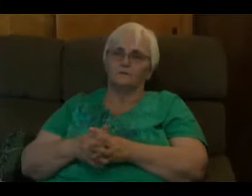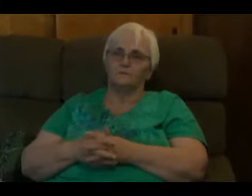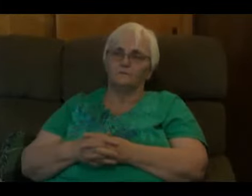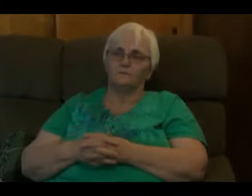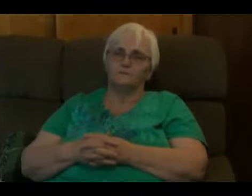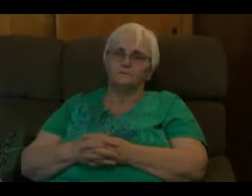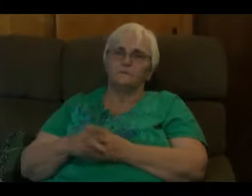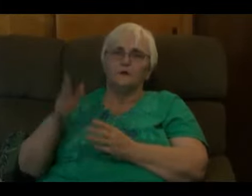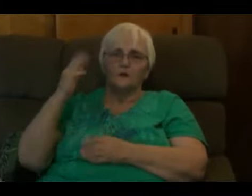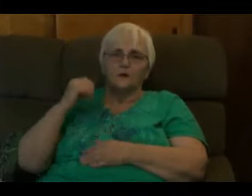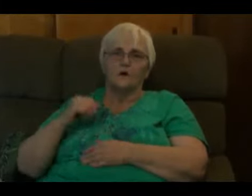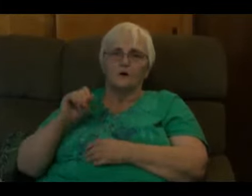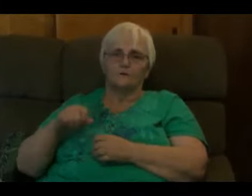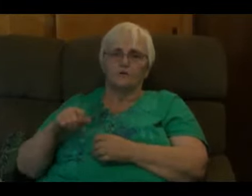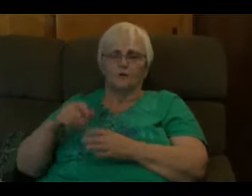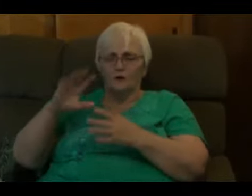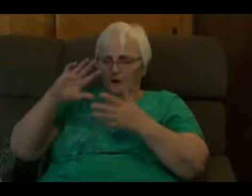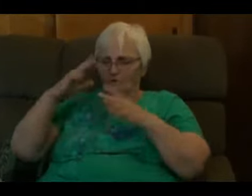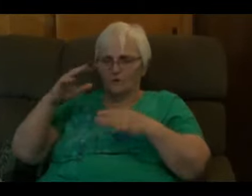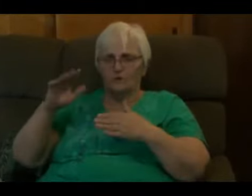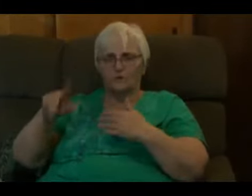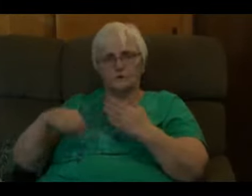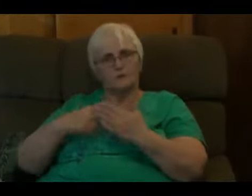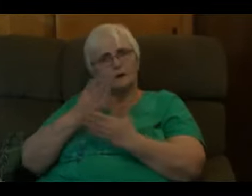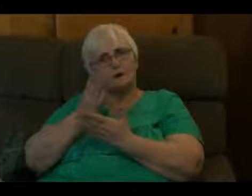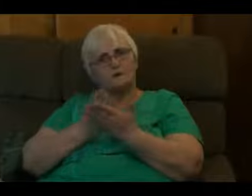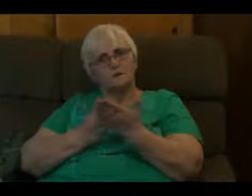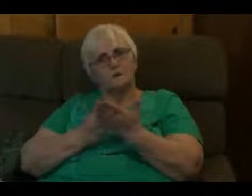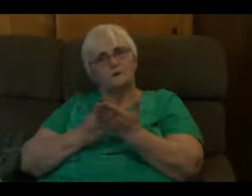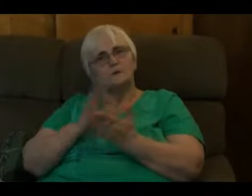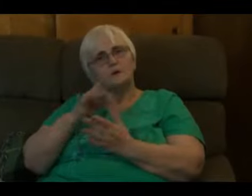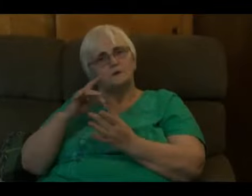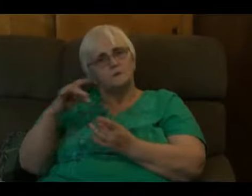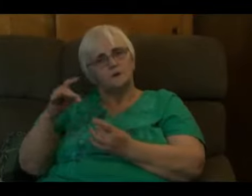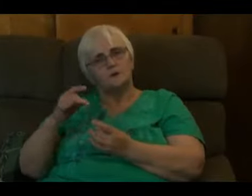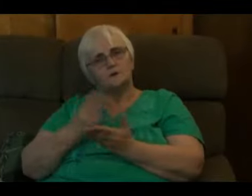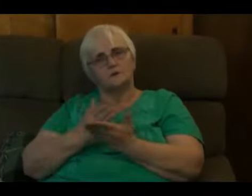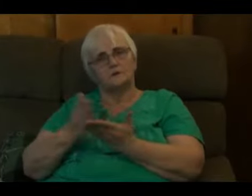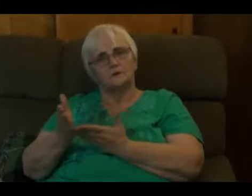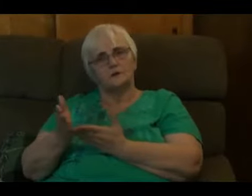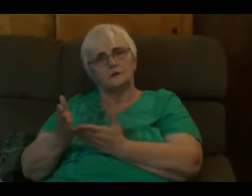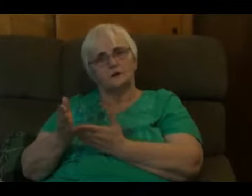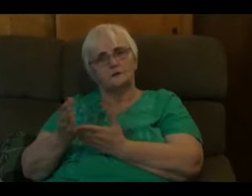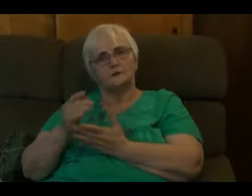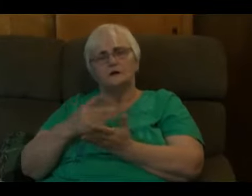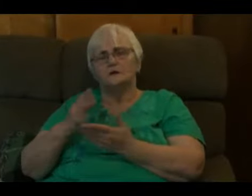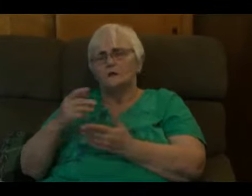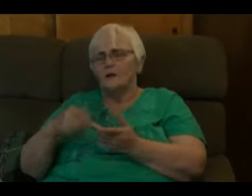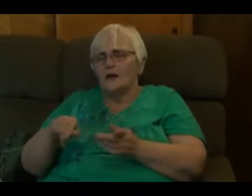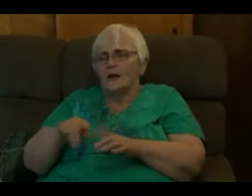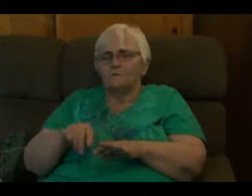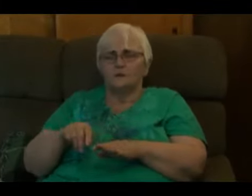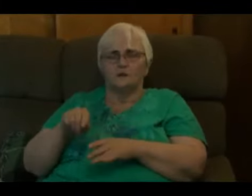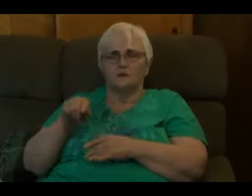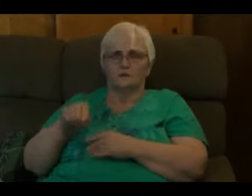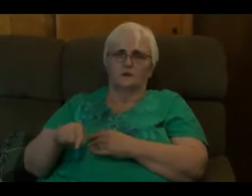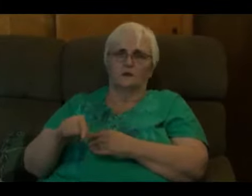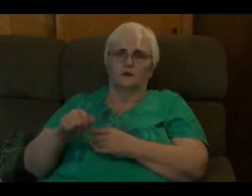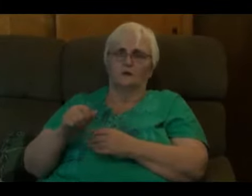You know what? If you're confused about some things, some spiritual matters, there's something going on there. Hallelujah.